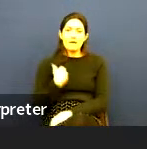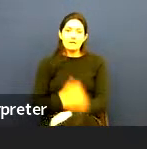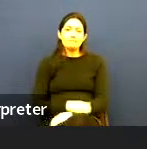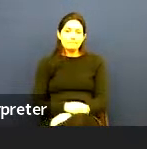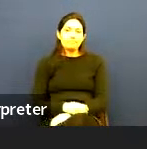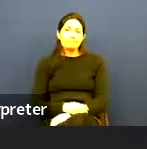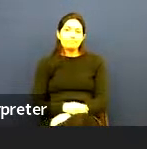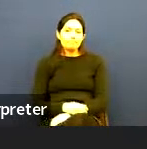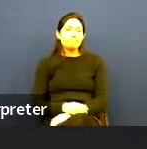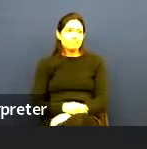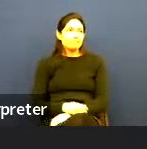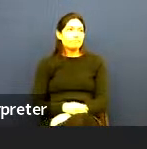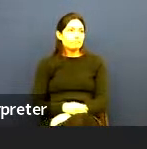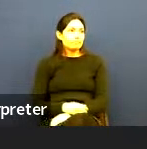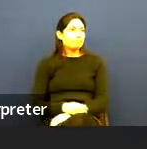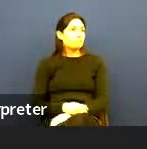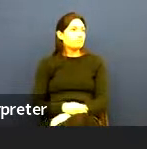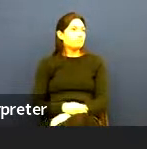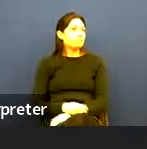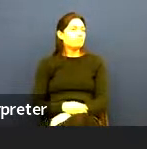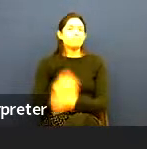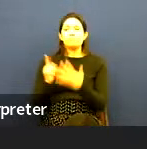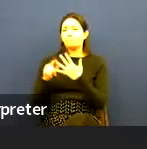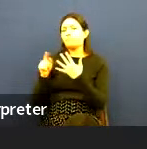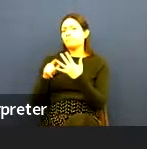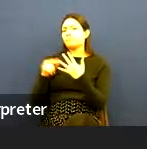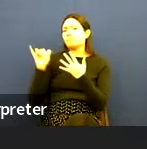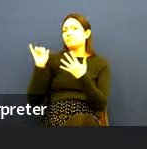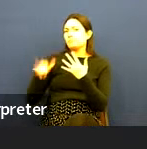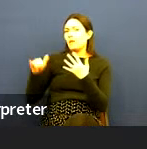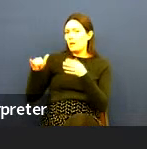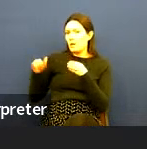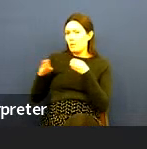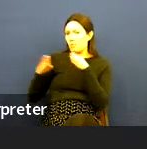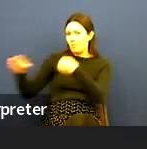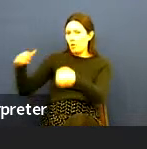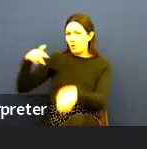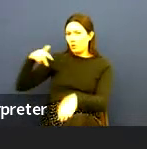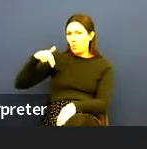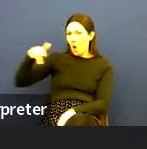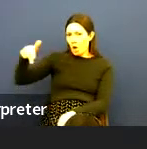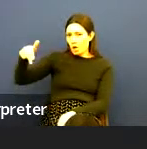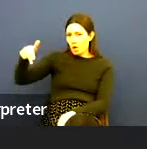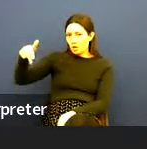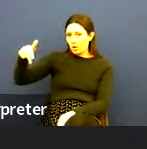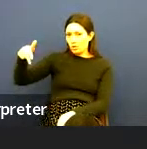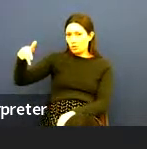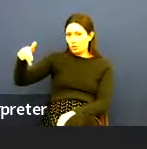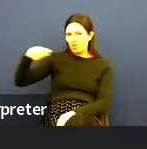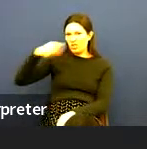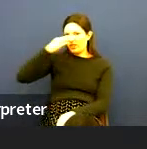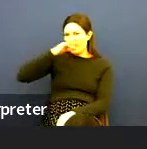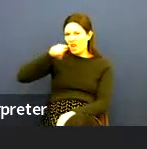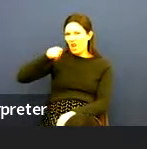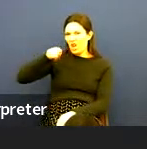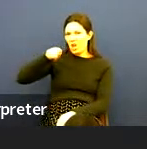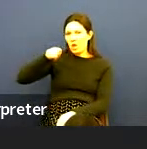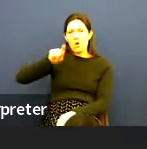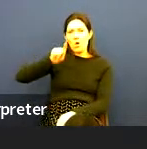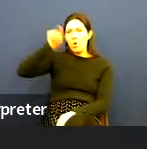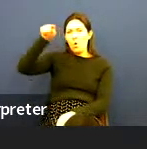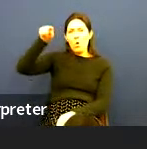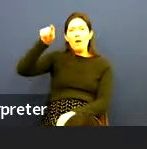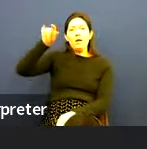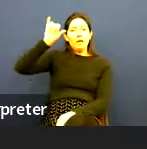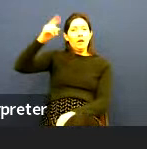And that, is that a crosswalk that's over there, close to the, no, over This on the one,